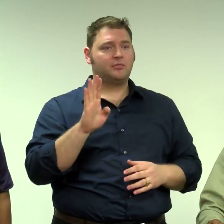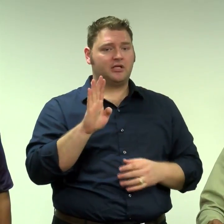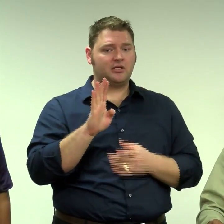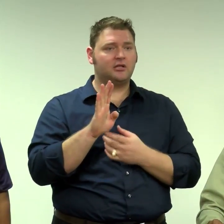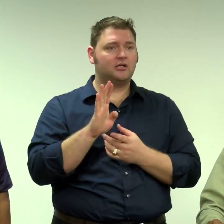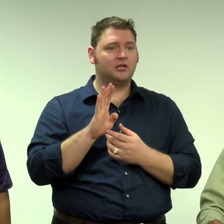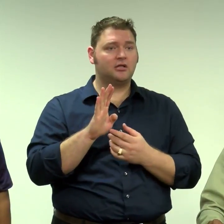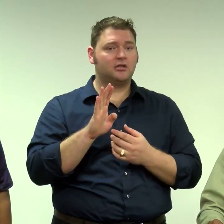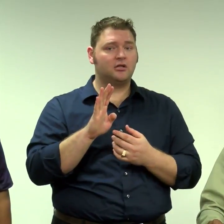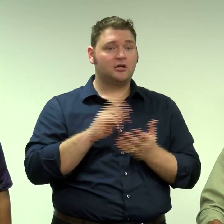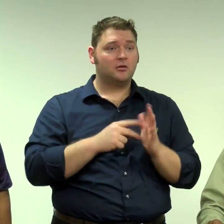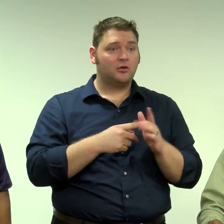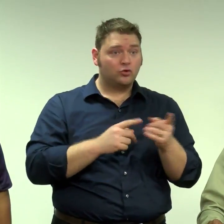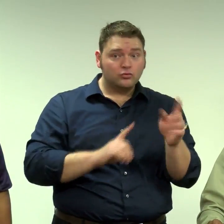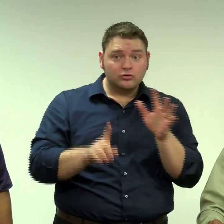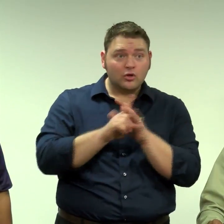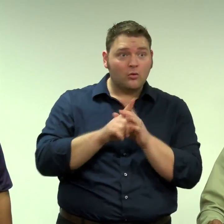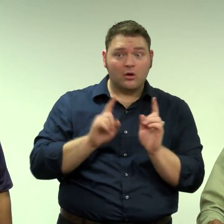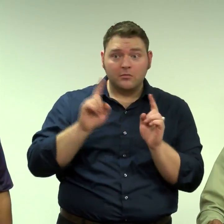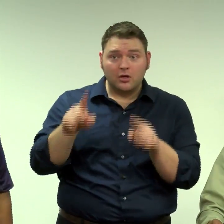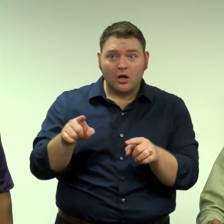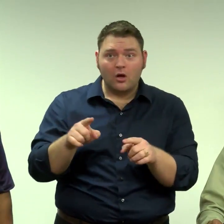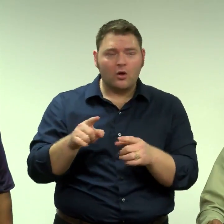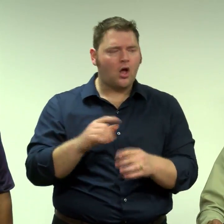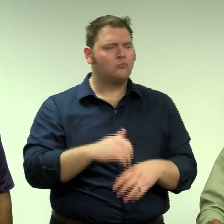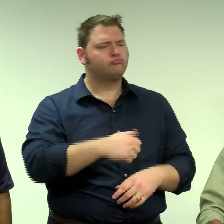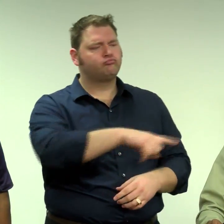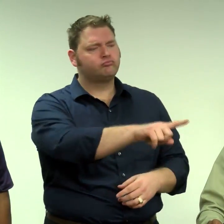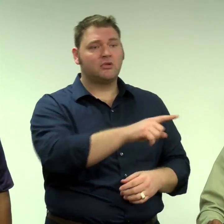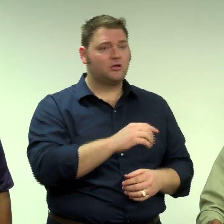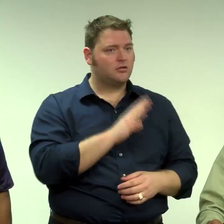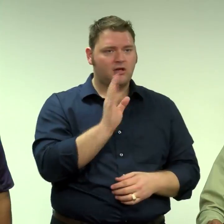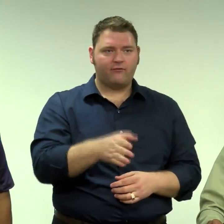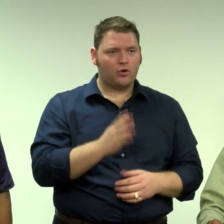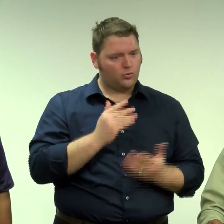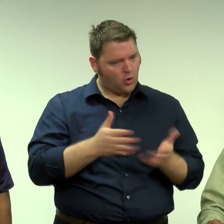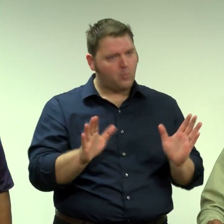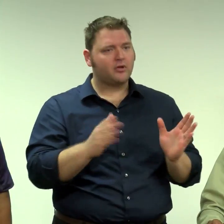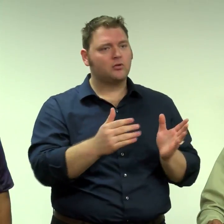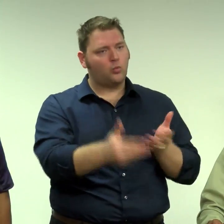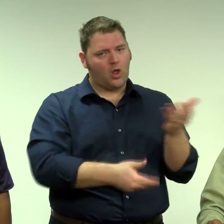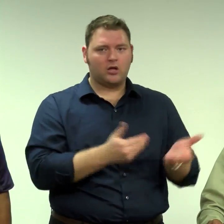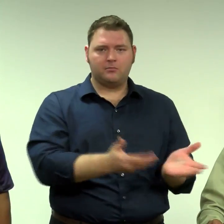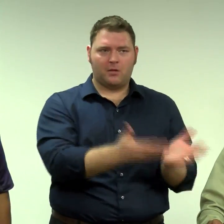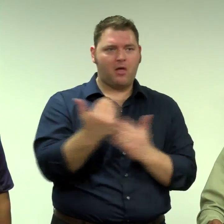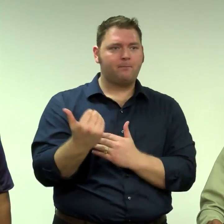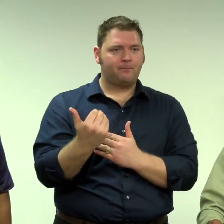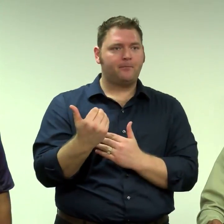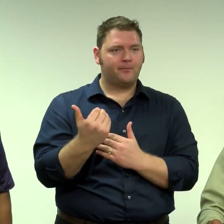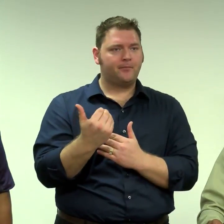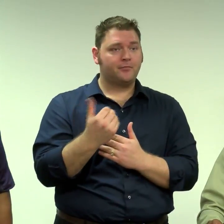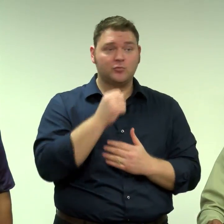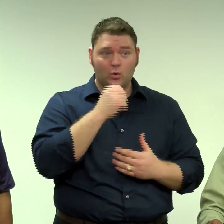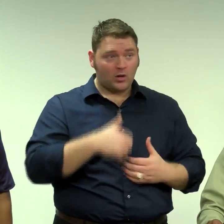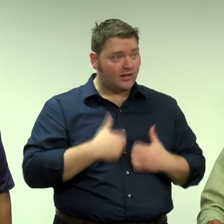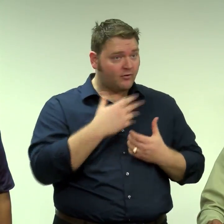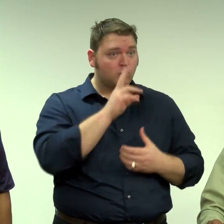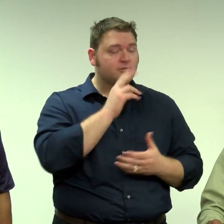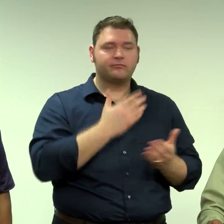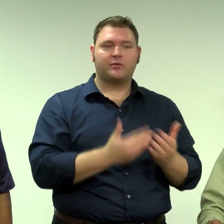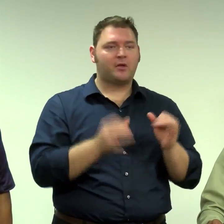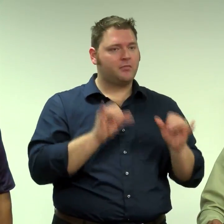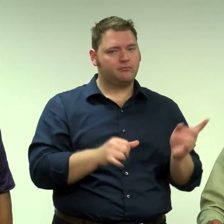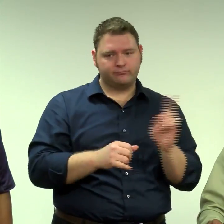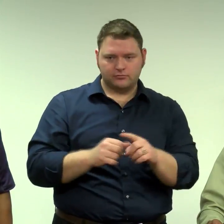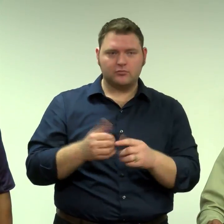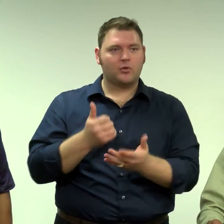have not turned anyone away. And, there are many people at the George R. Brown that are coming from outside of the city of Houston. The point is they're in a point of